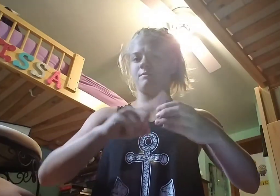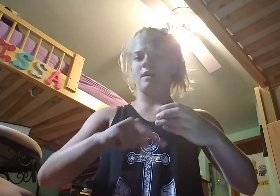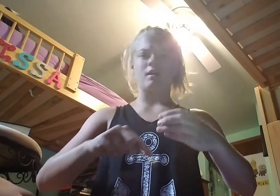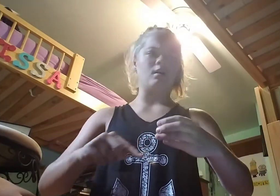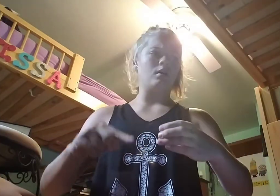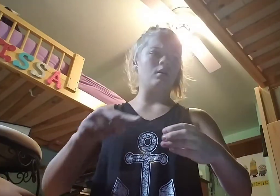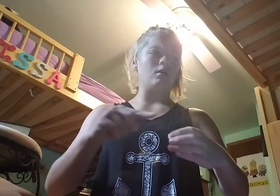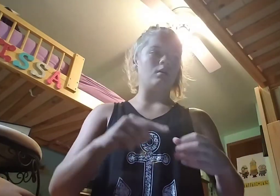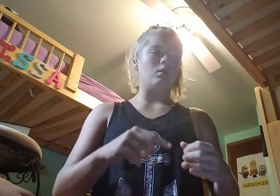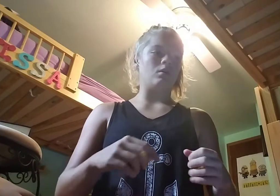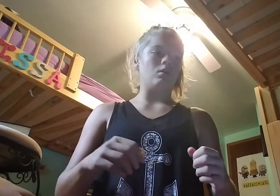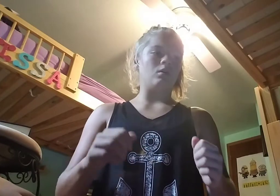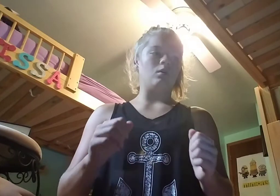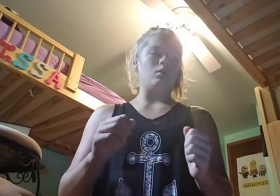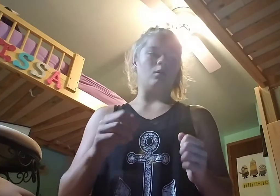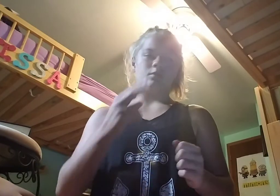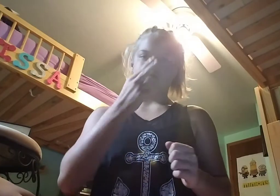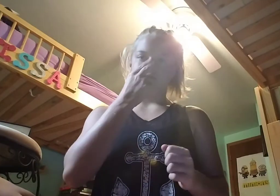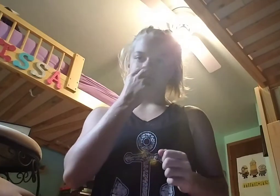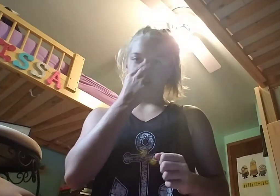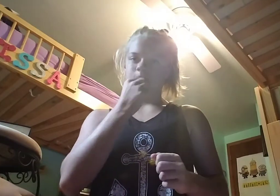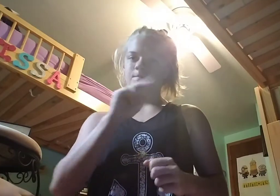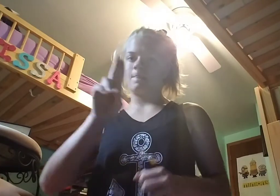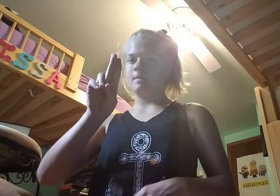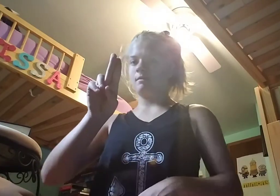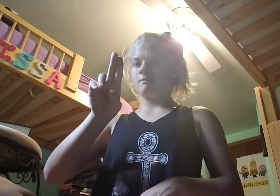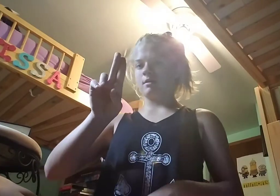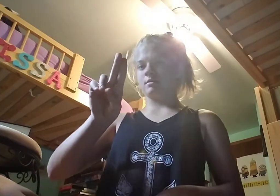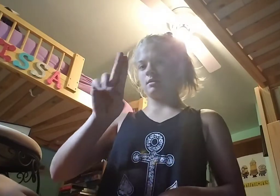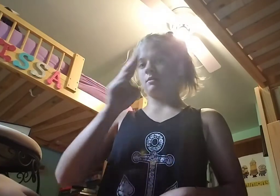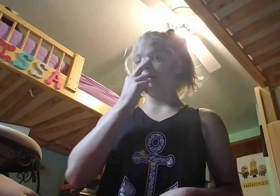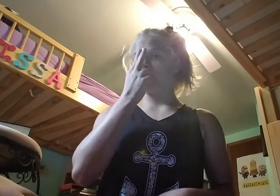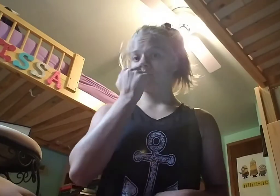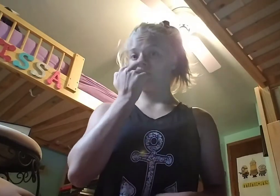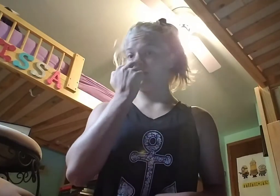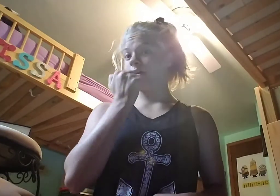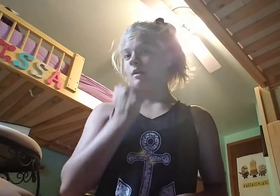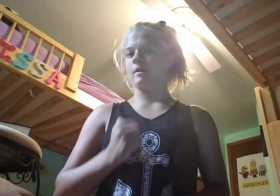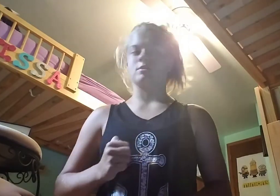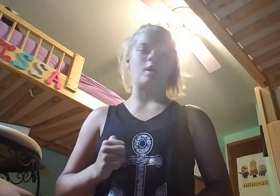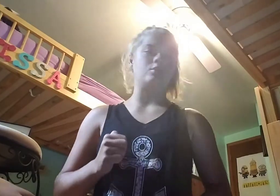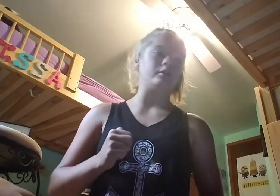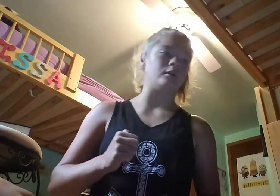finger. Holes for fun. Fun is like two fingers and kind of like you're scratching your nose.